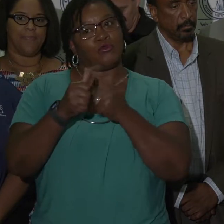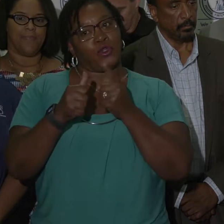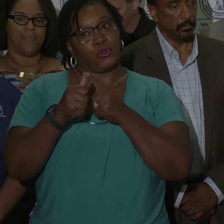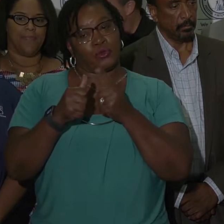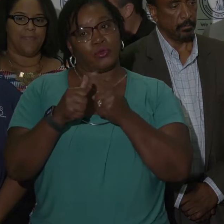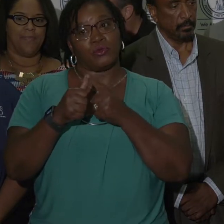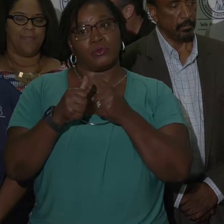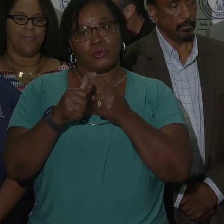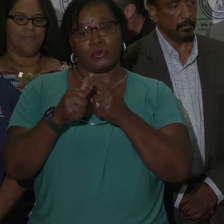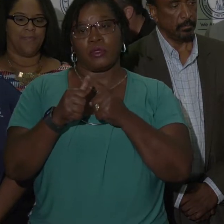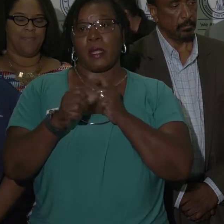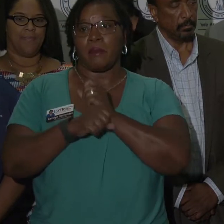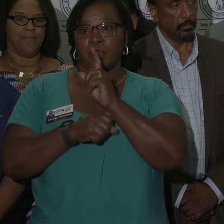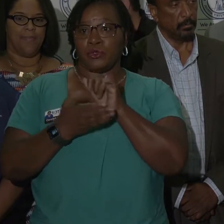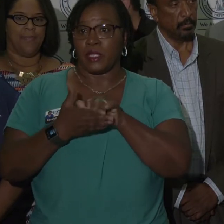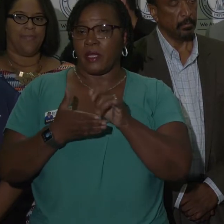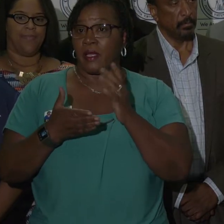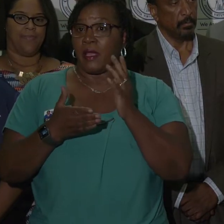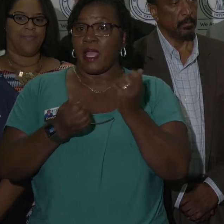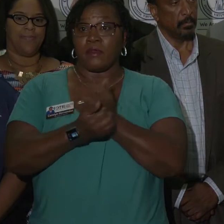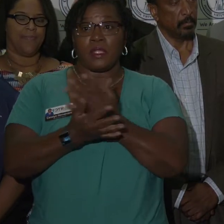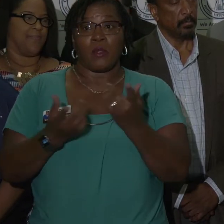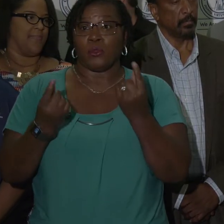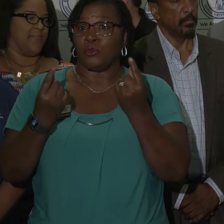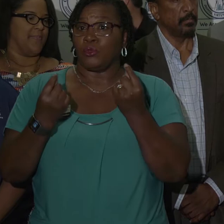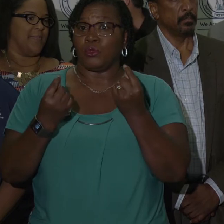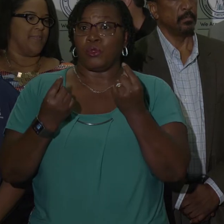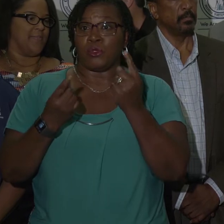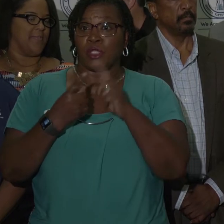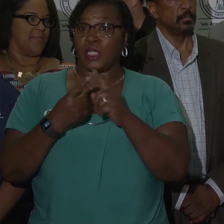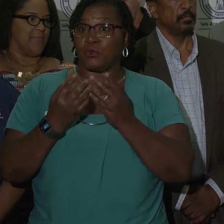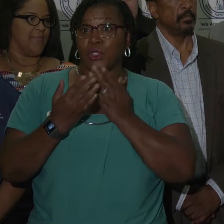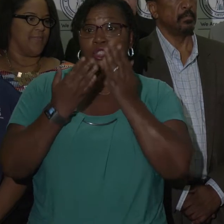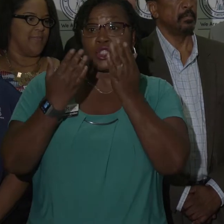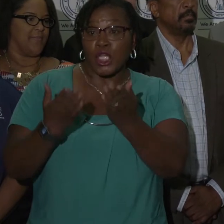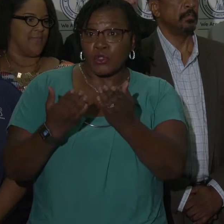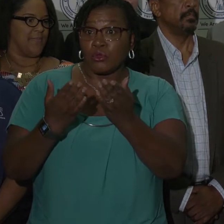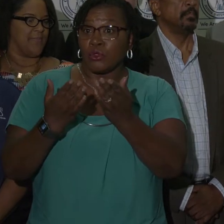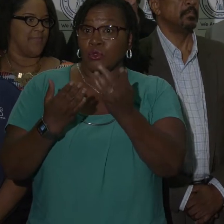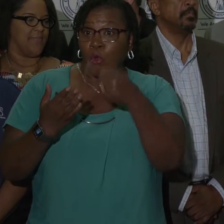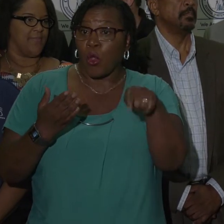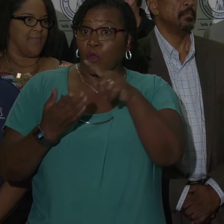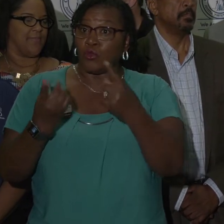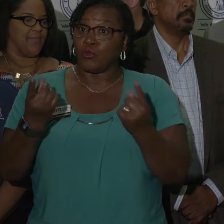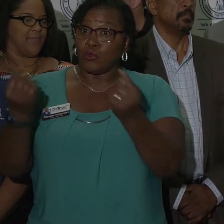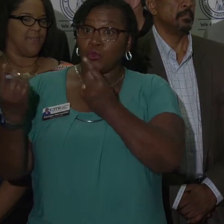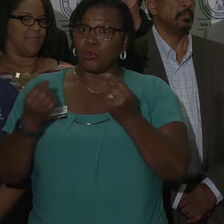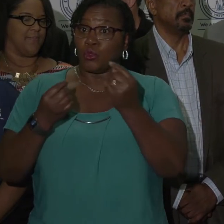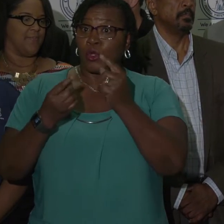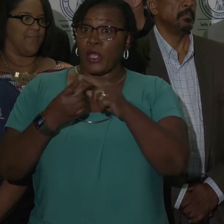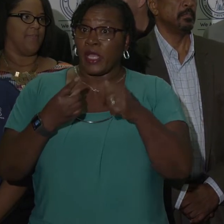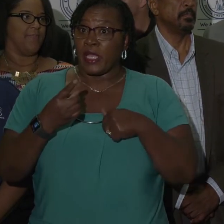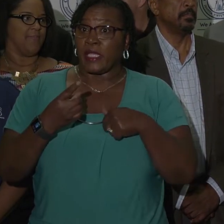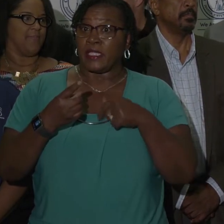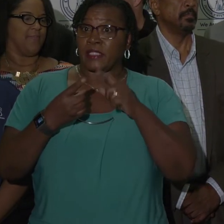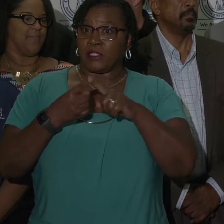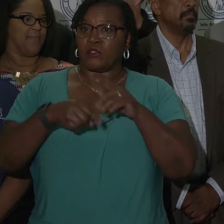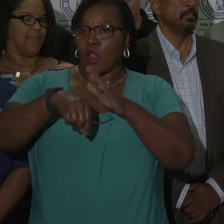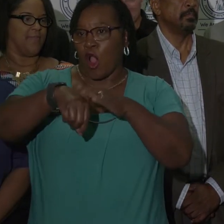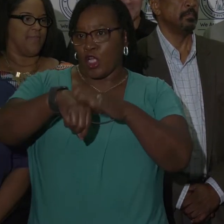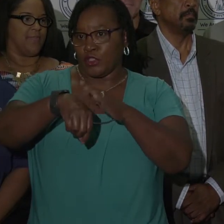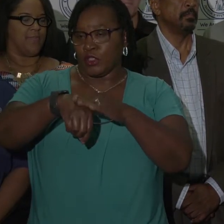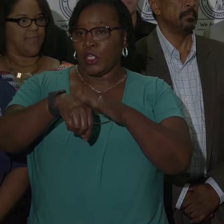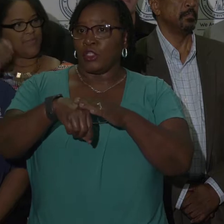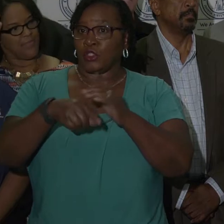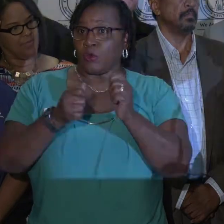first and to make sure that everything we do and are suggesting to you to do is out of an abundance of caution. So with